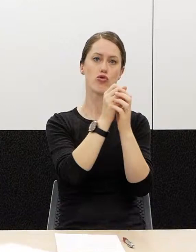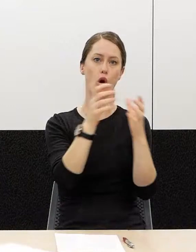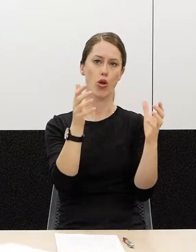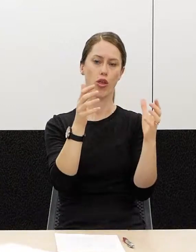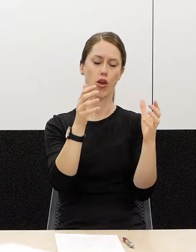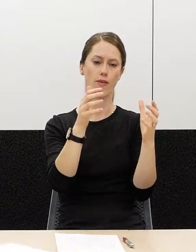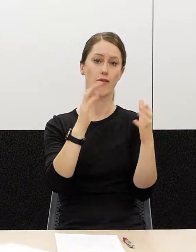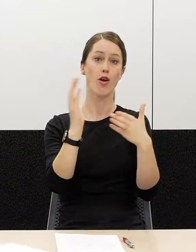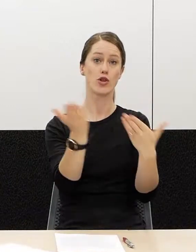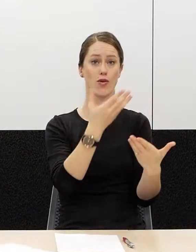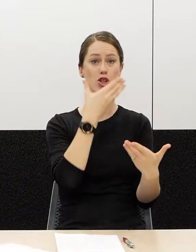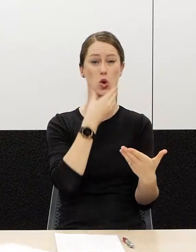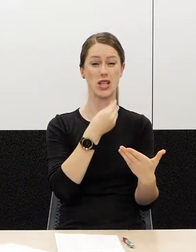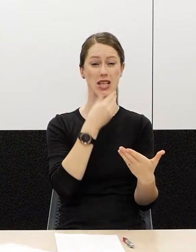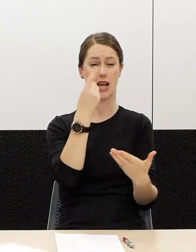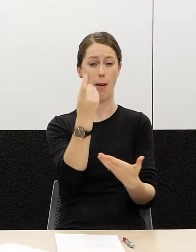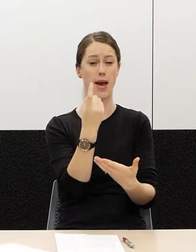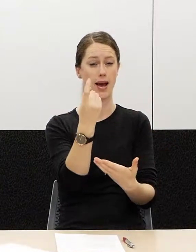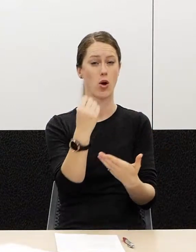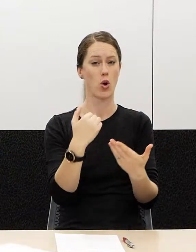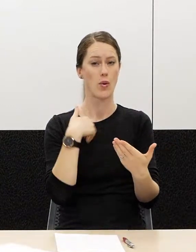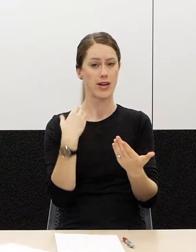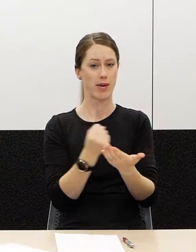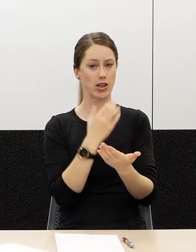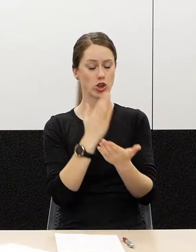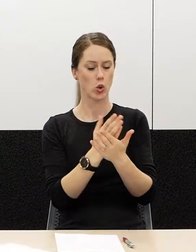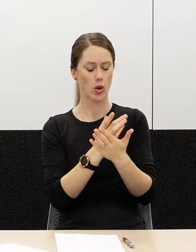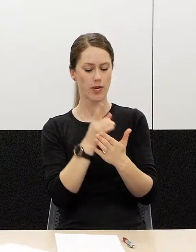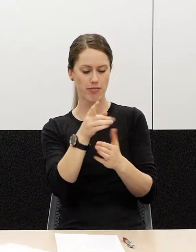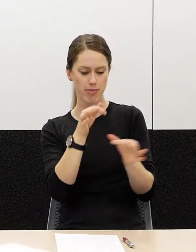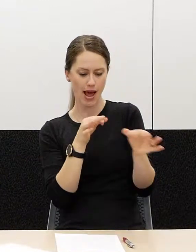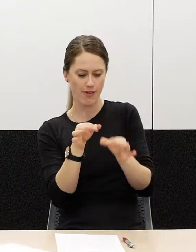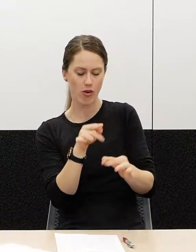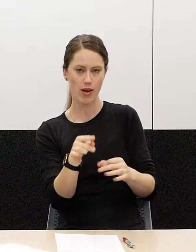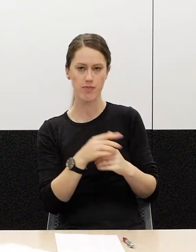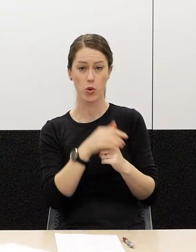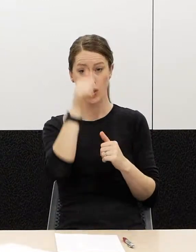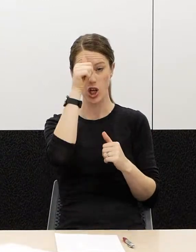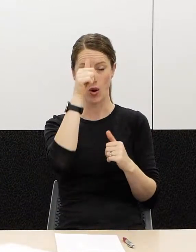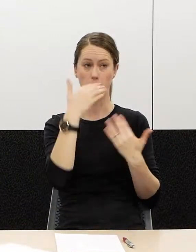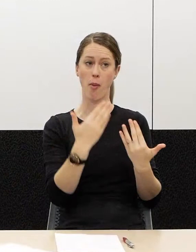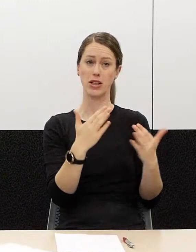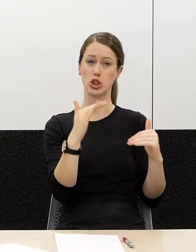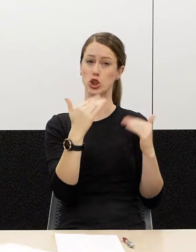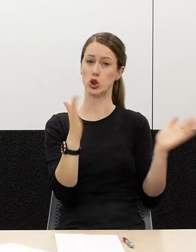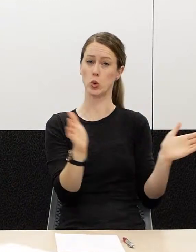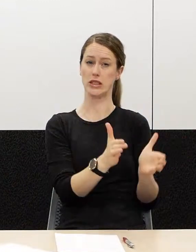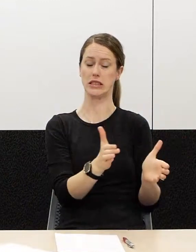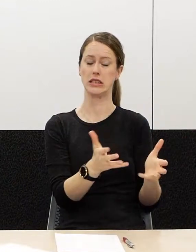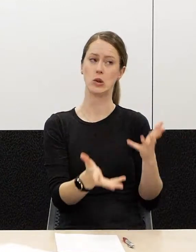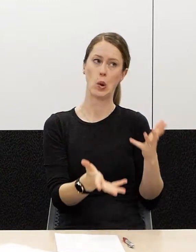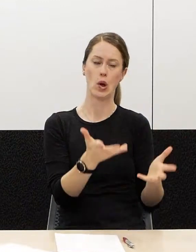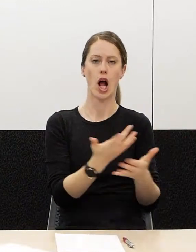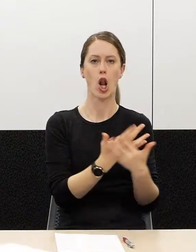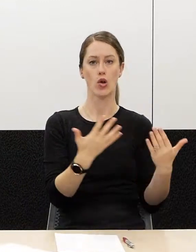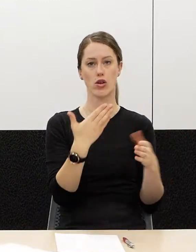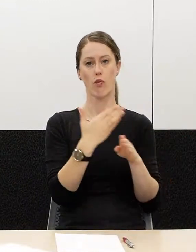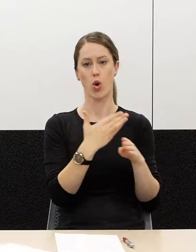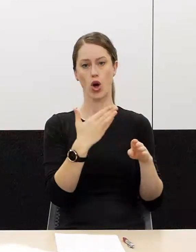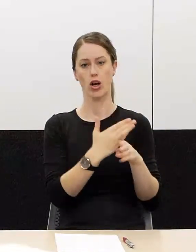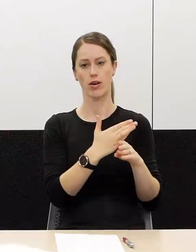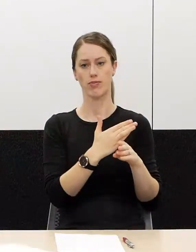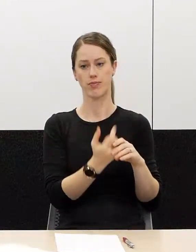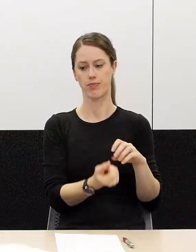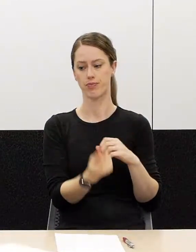for service users, we need to make sure we've got that mapped out. But we know we've got a shortage right now as well. So there's a lot of work going